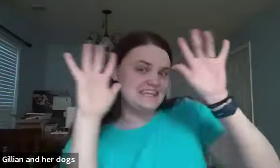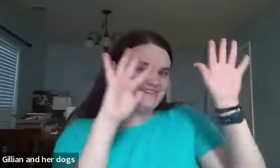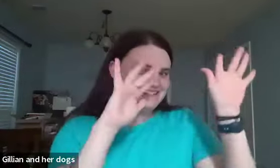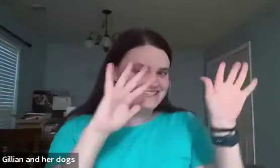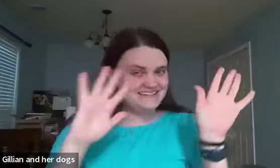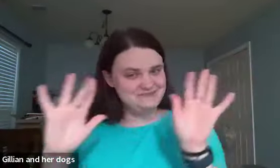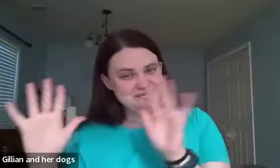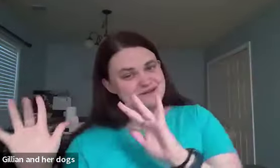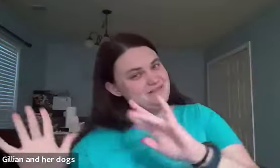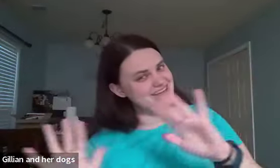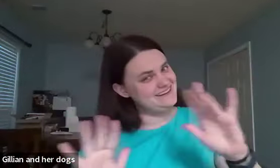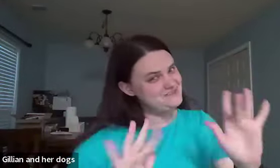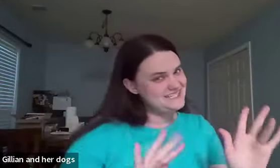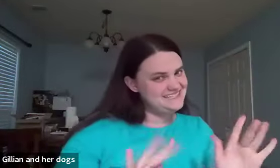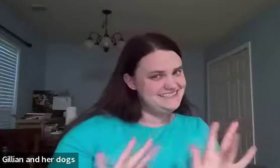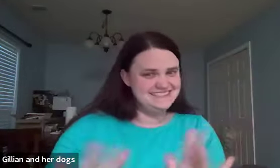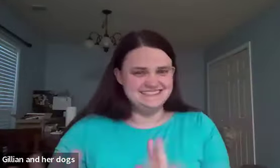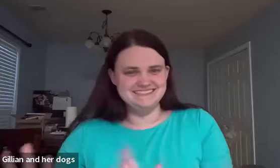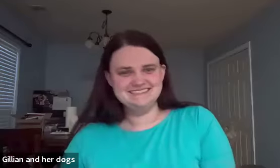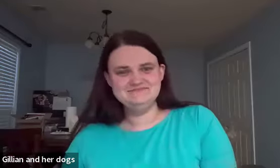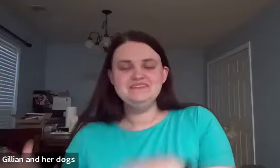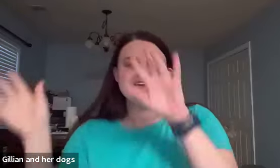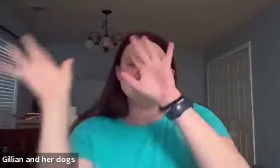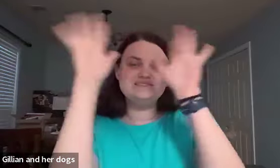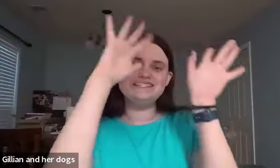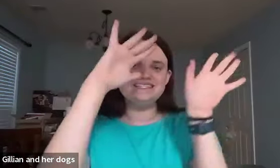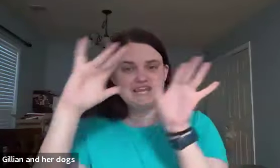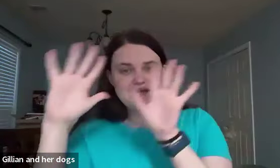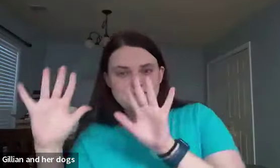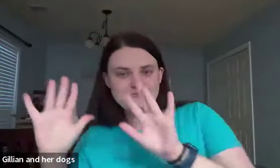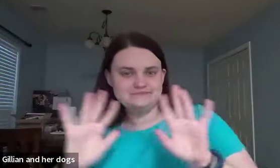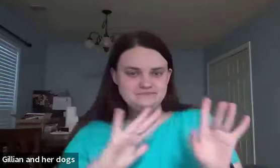little one to do because we don't get it often. So snow.